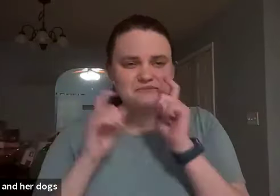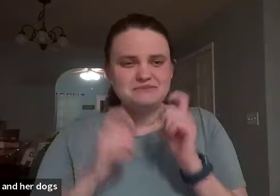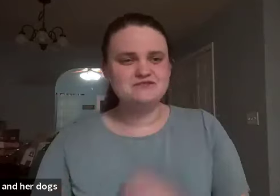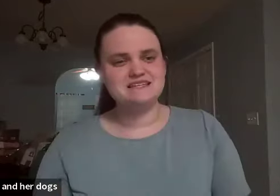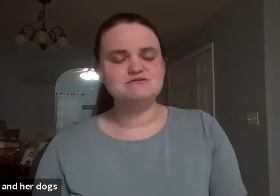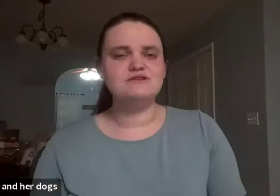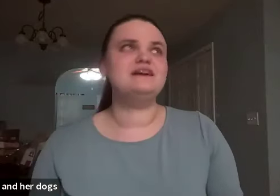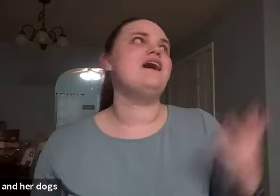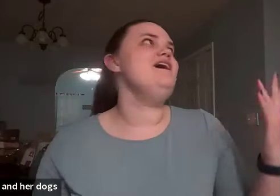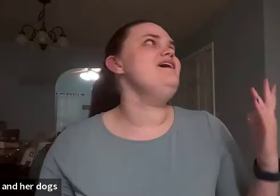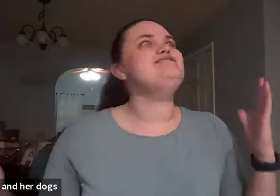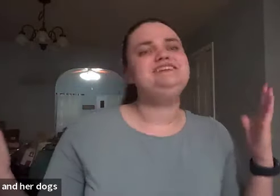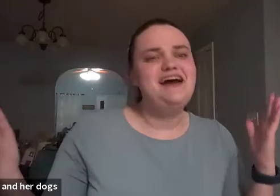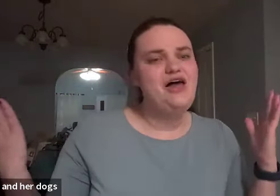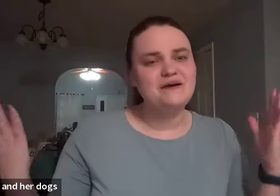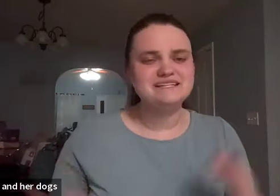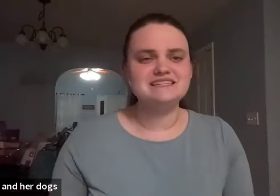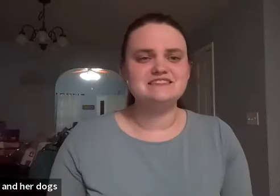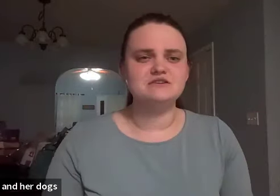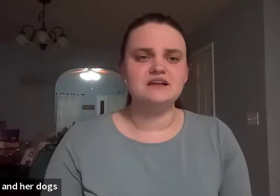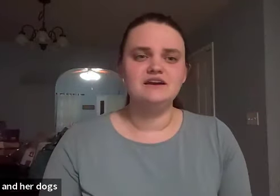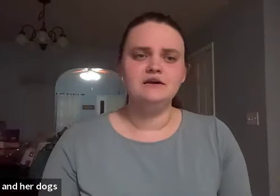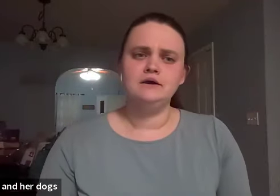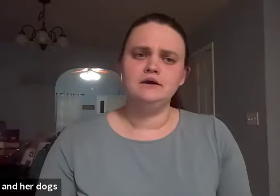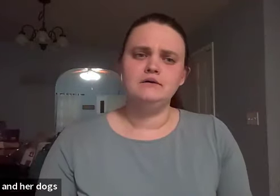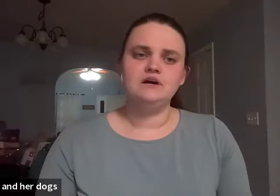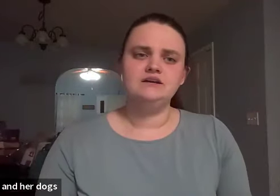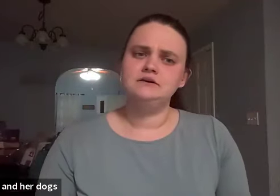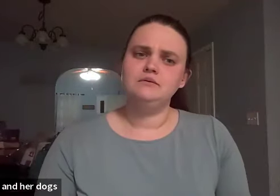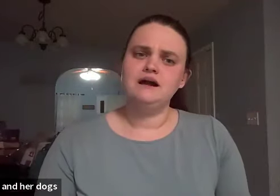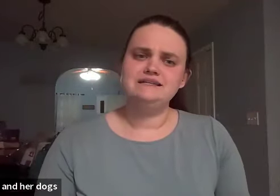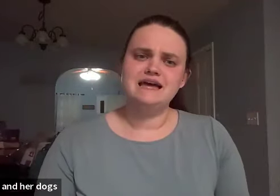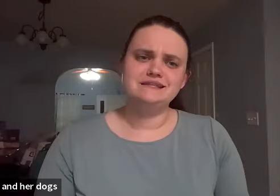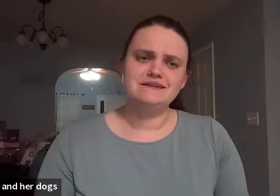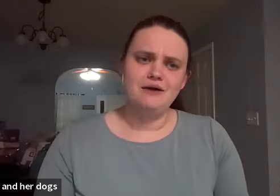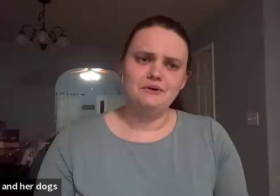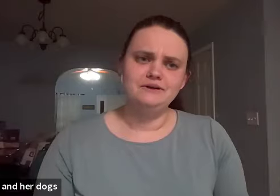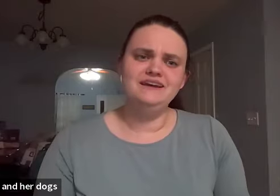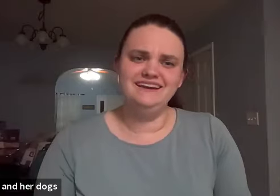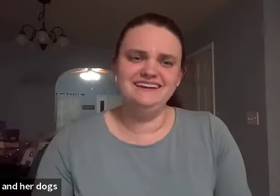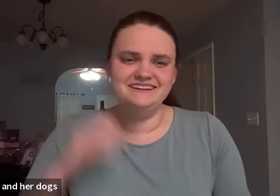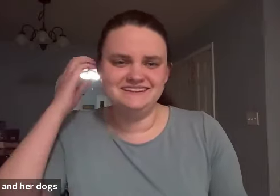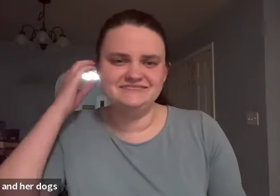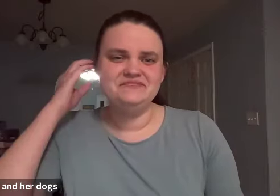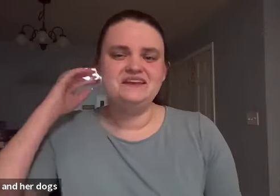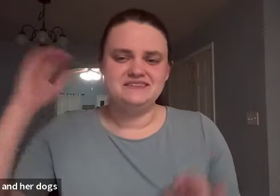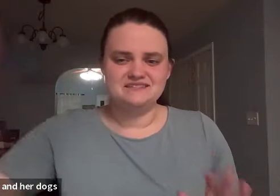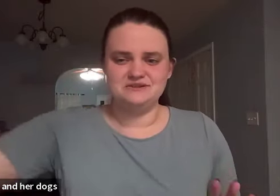tell in people's faces when they're like, oh yeah, that makes sense. And they're like, what? Why is that sign that one? That sort